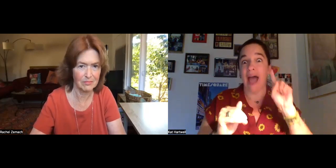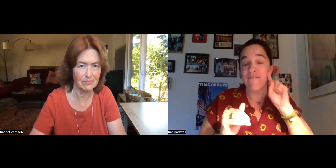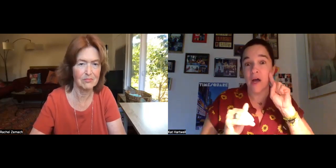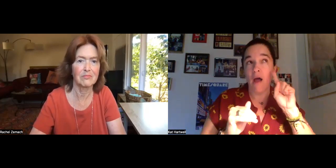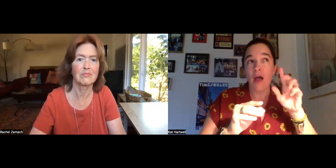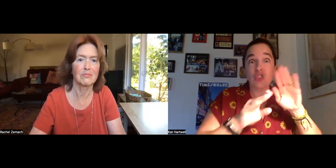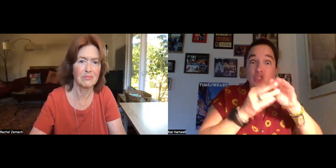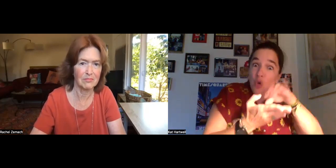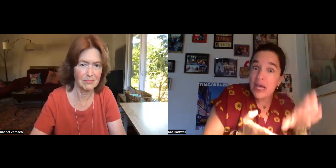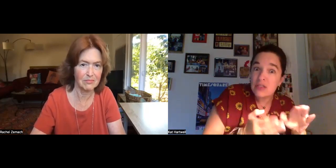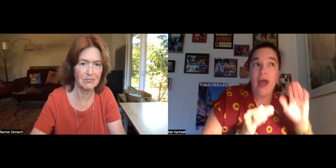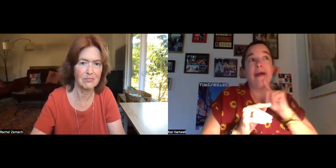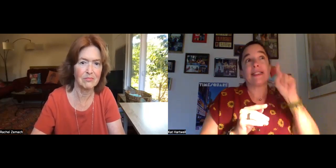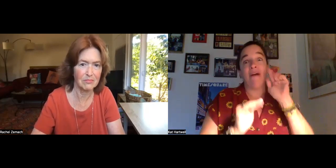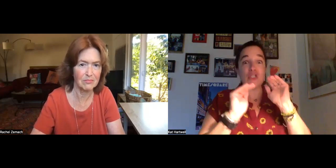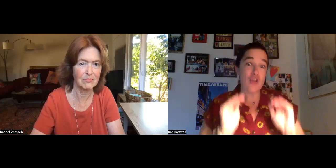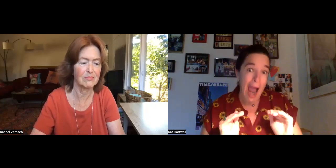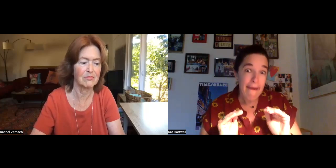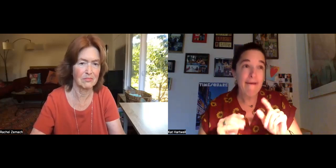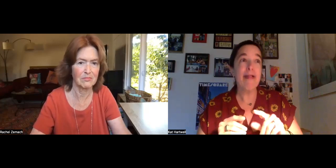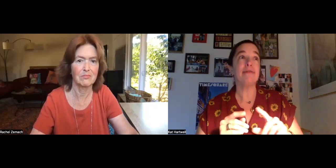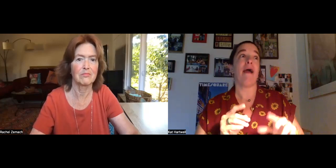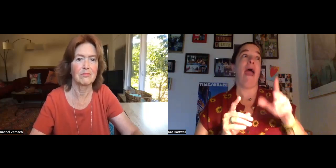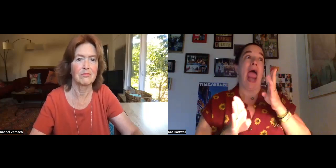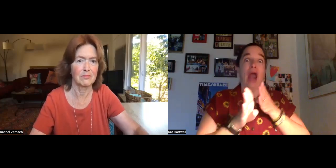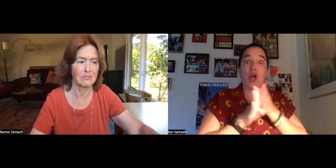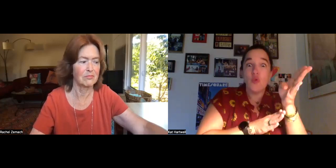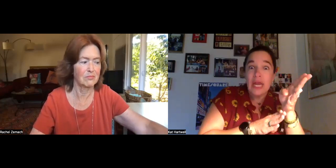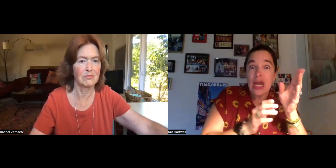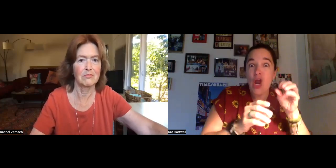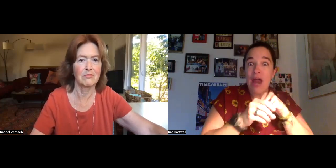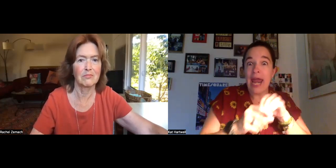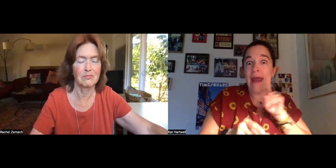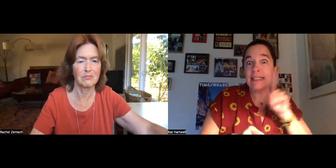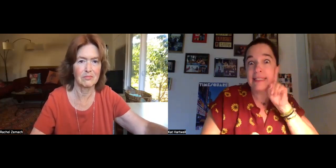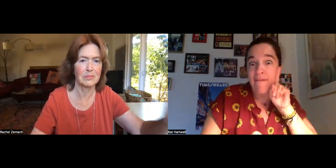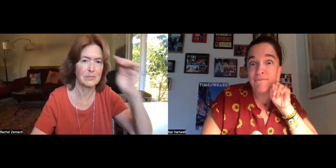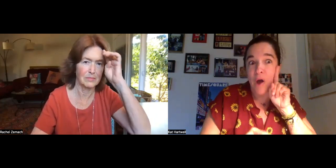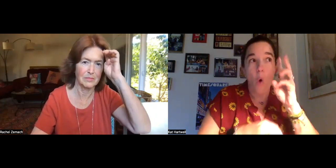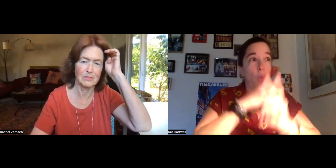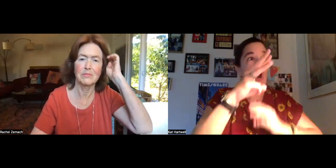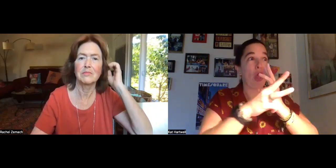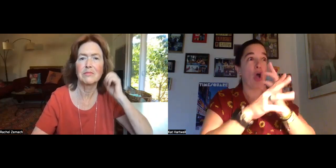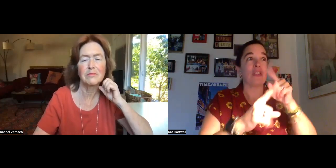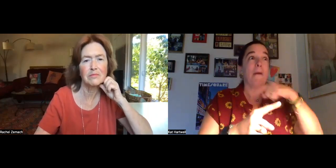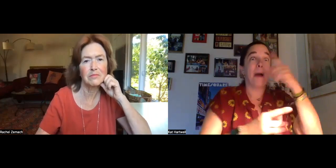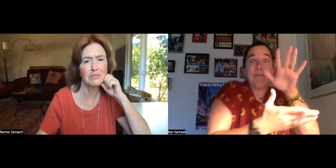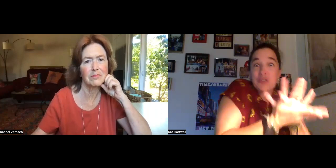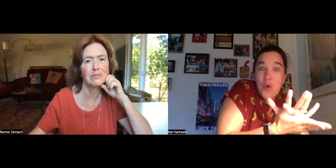deaf student, deaf child, and career in deaf world, public